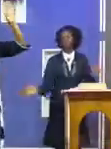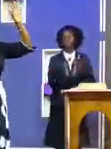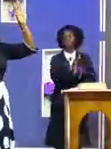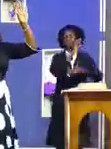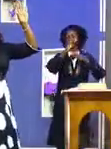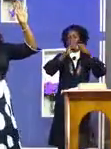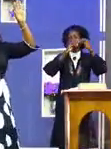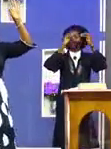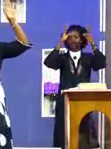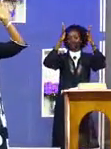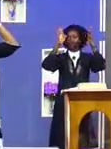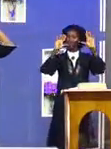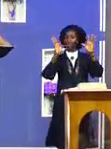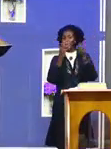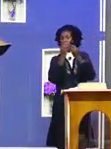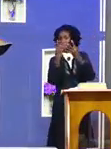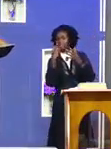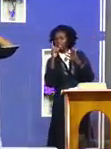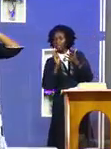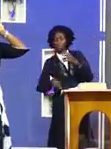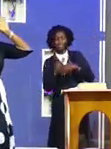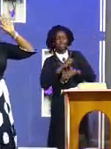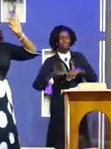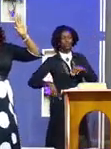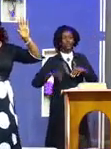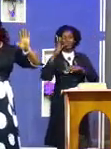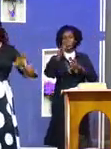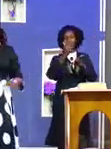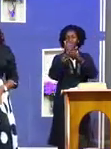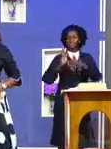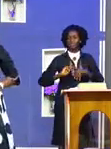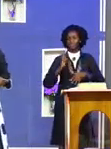Hallelujah. Bameka bagamba nti ajja tuyamba.